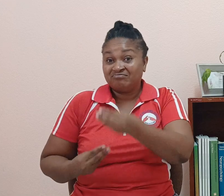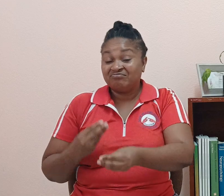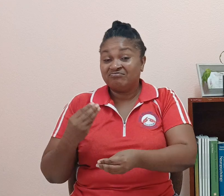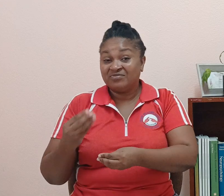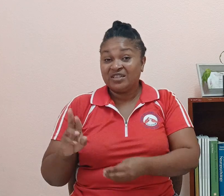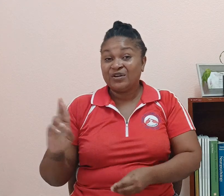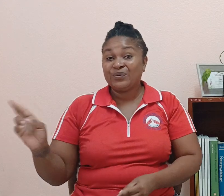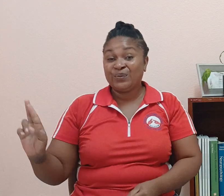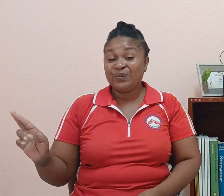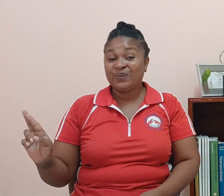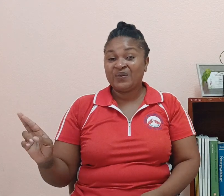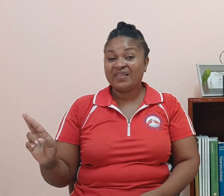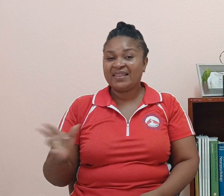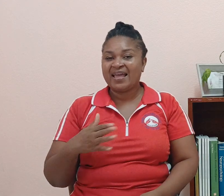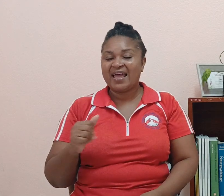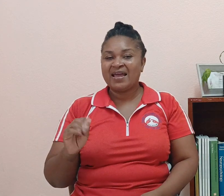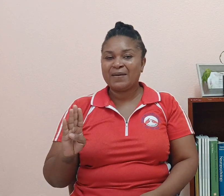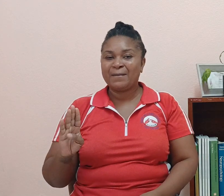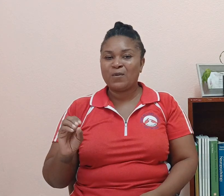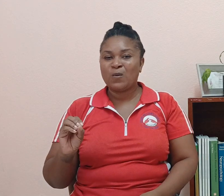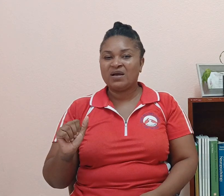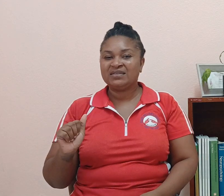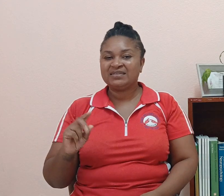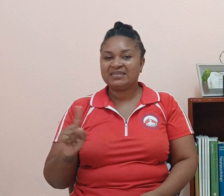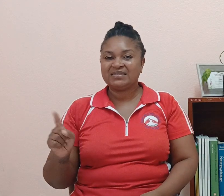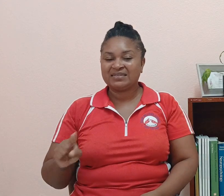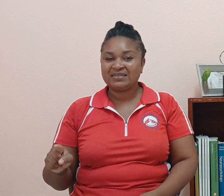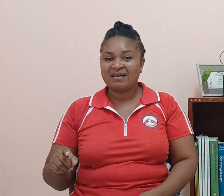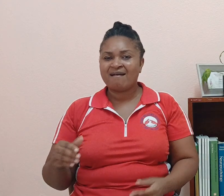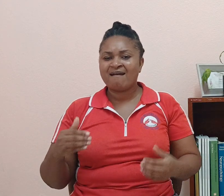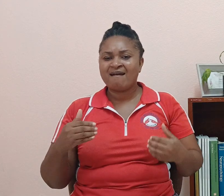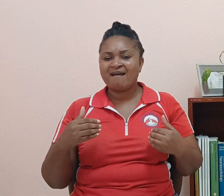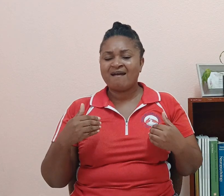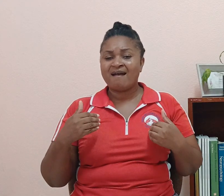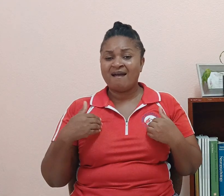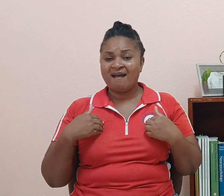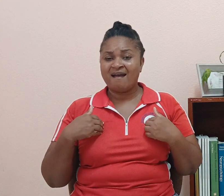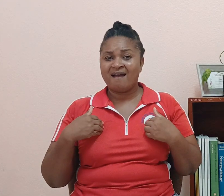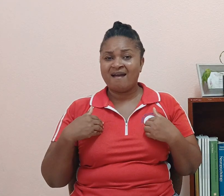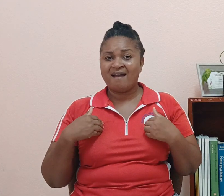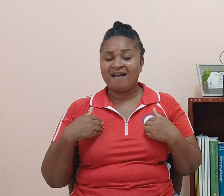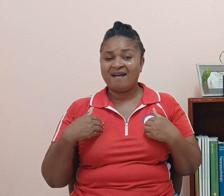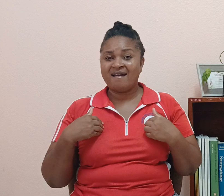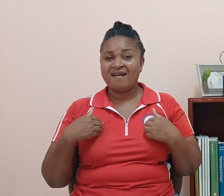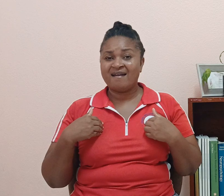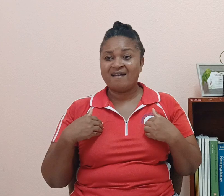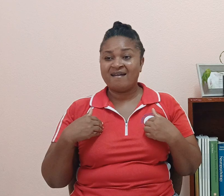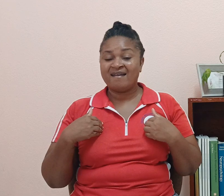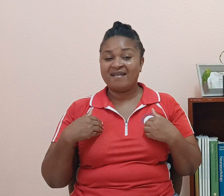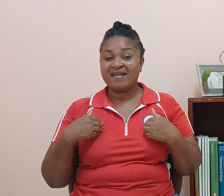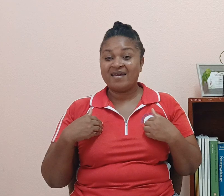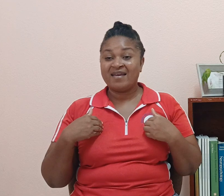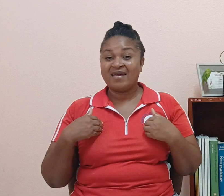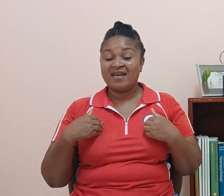Ruth and Boaz had a descendant who was Jesus Christ, the